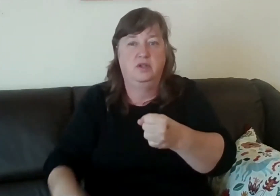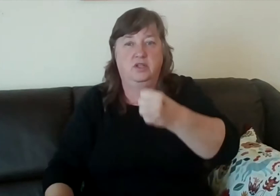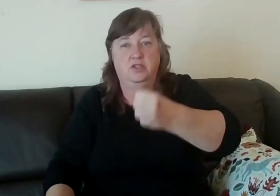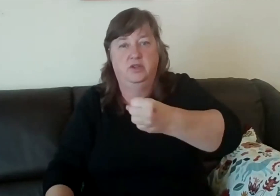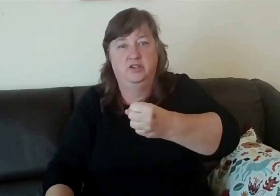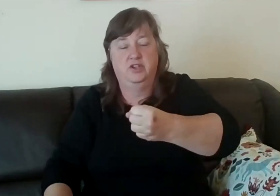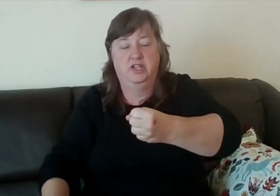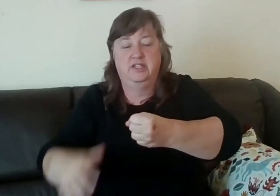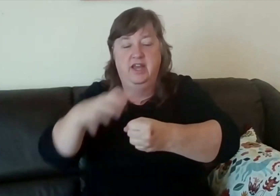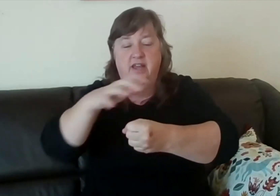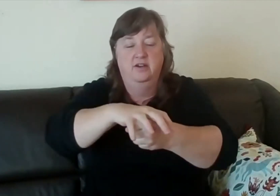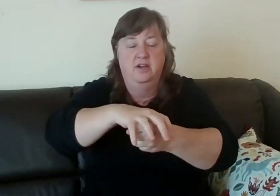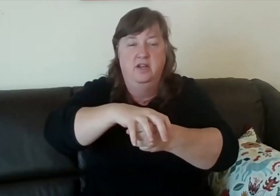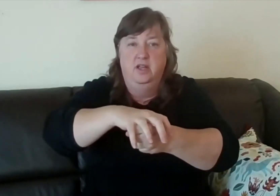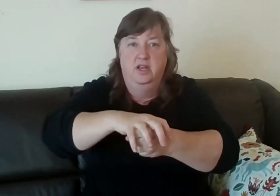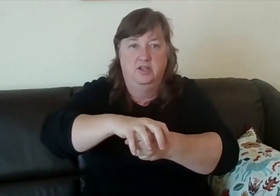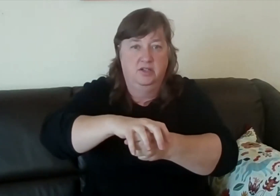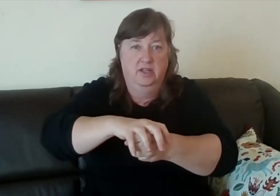So here's your container, here's your lid.